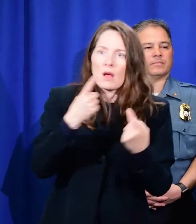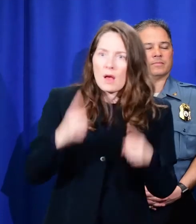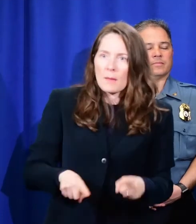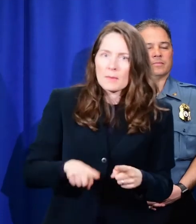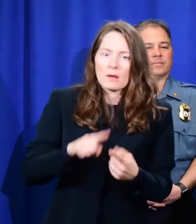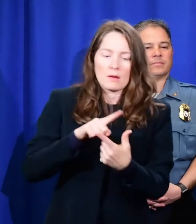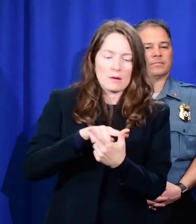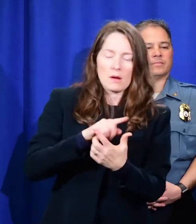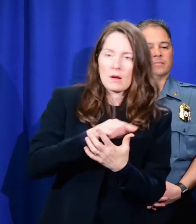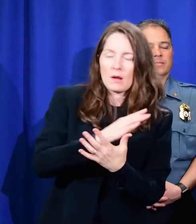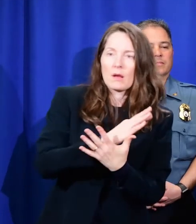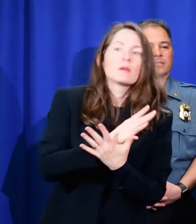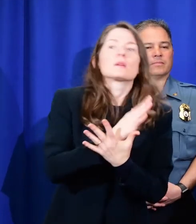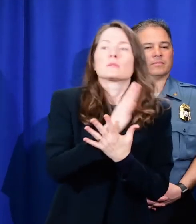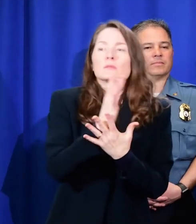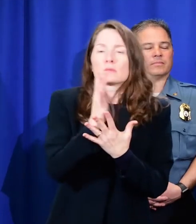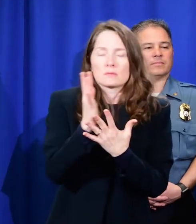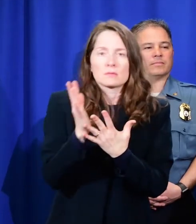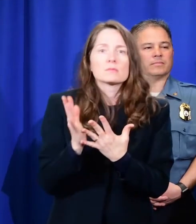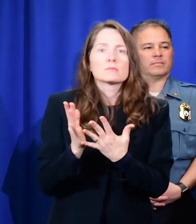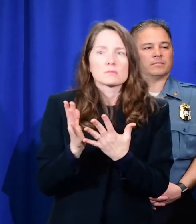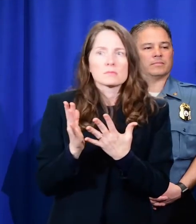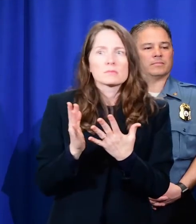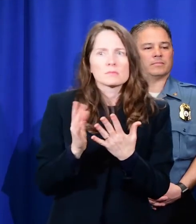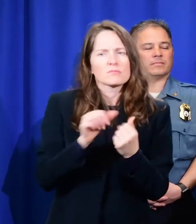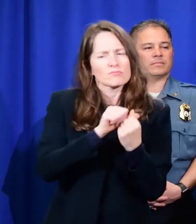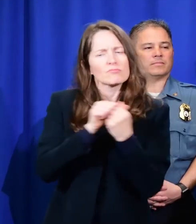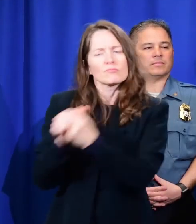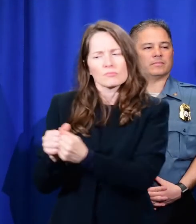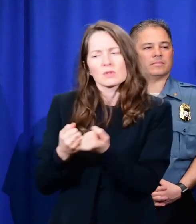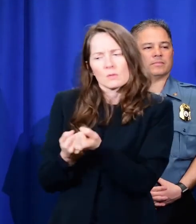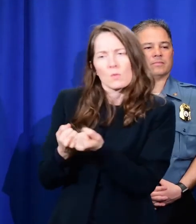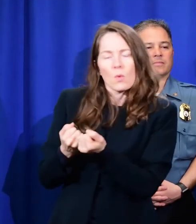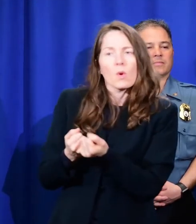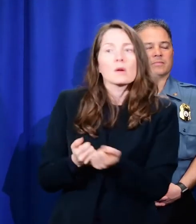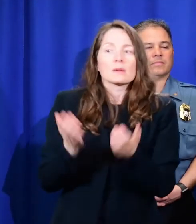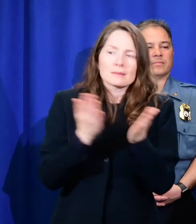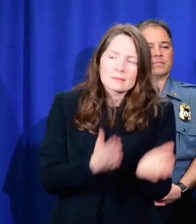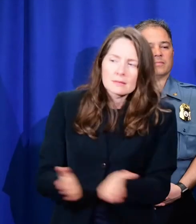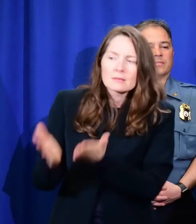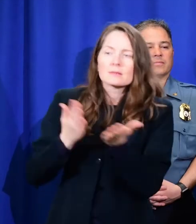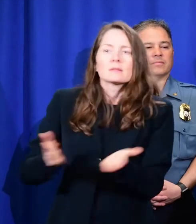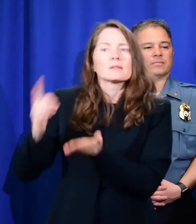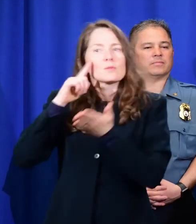and tells about child abuse, but continues to support them through court preparation and court